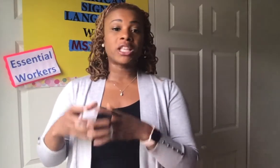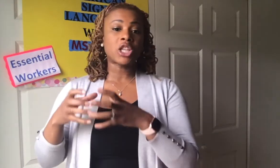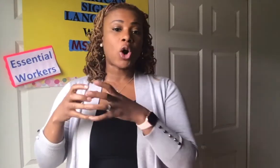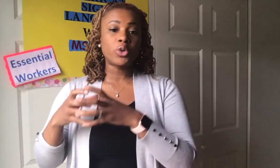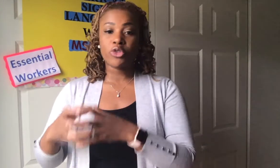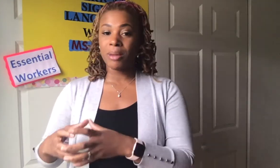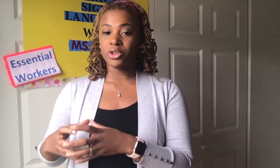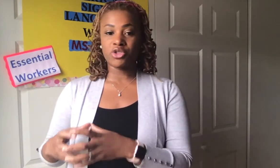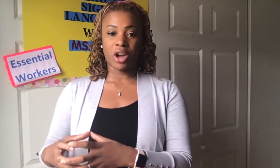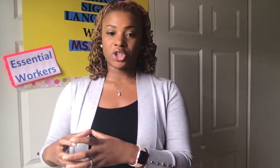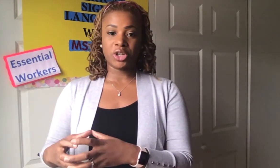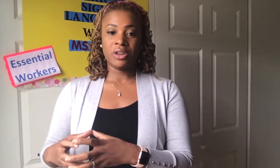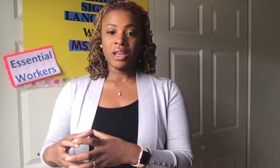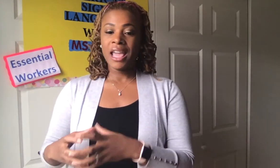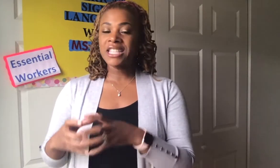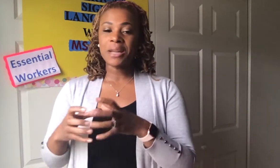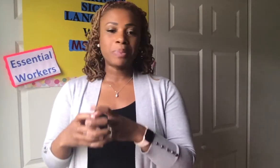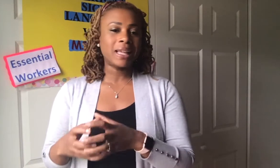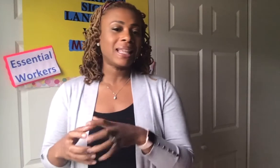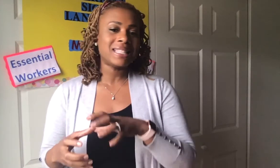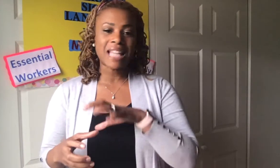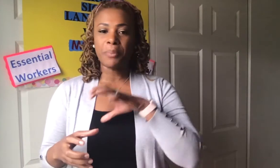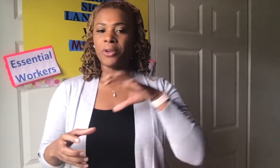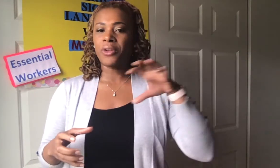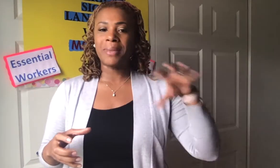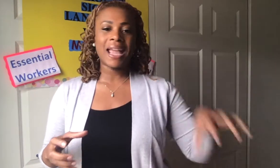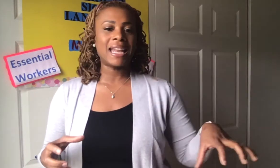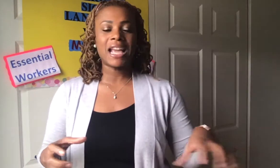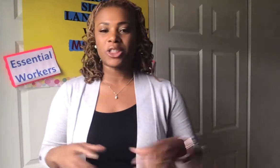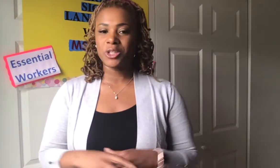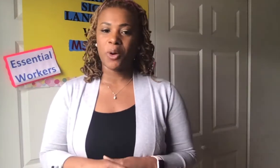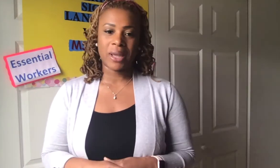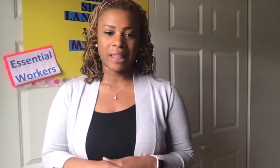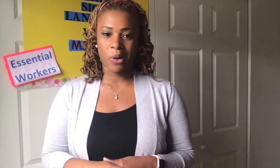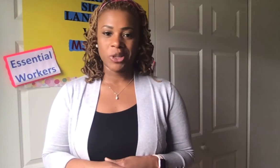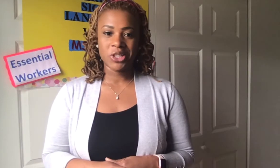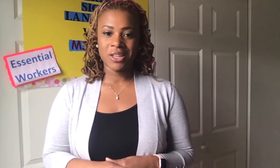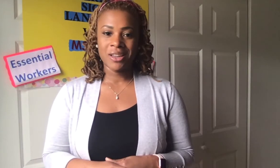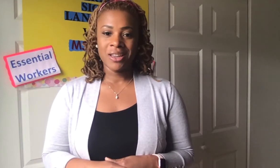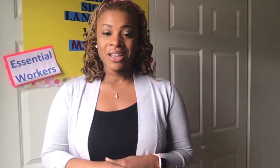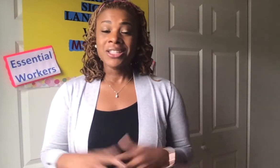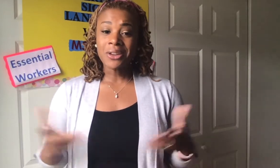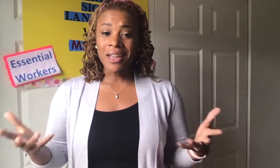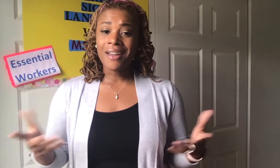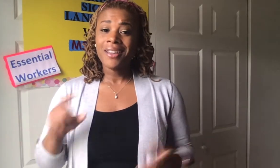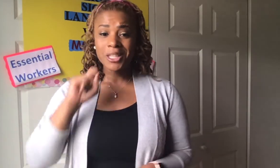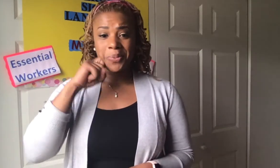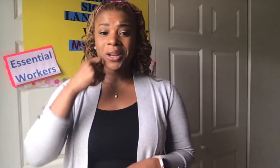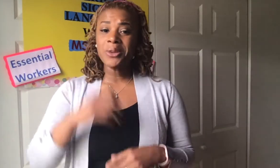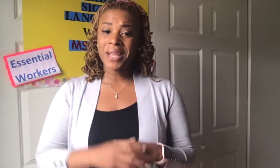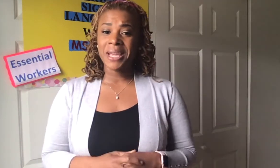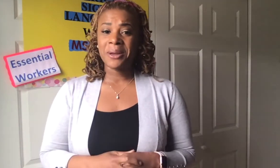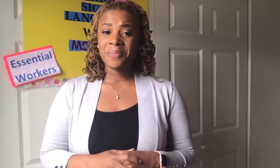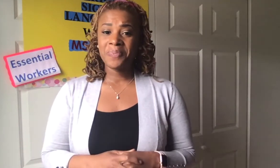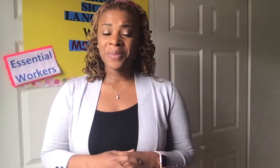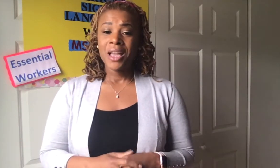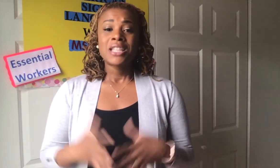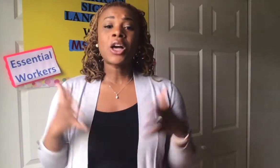own grammar structure. It's completely separate from any other spoken language. So yeah, it's pretty unique. So